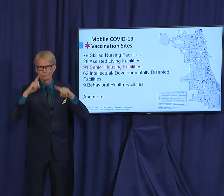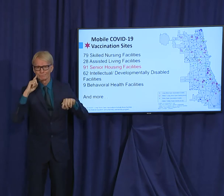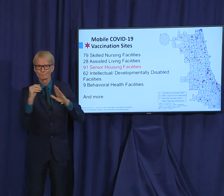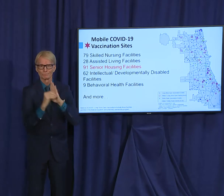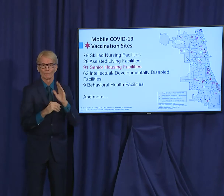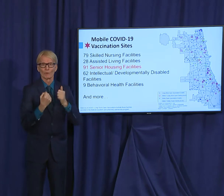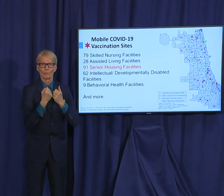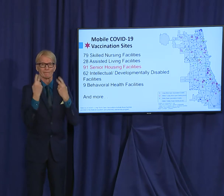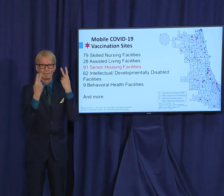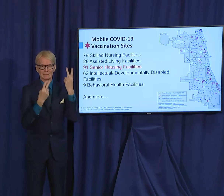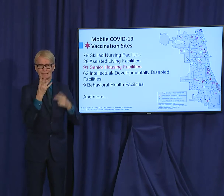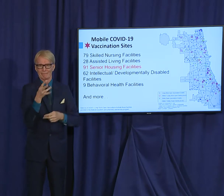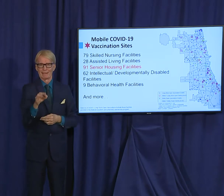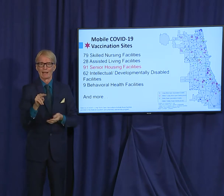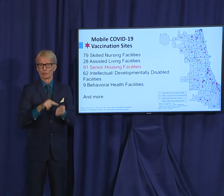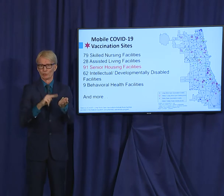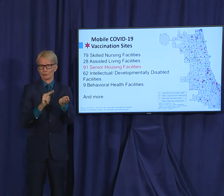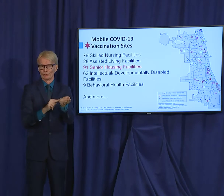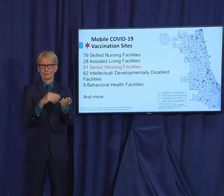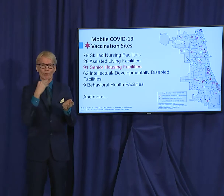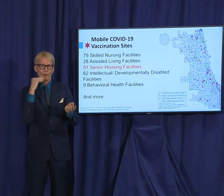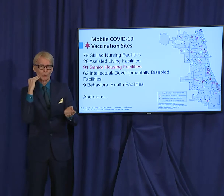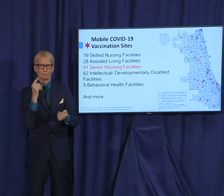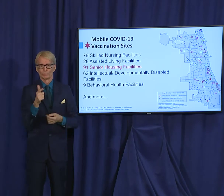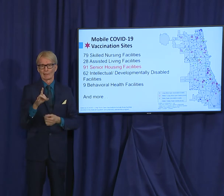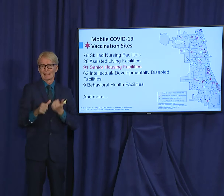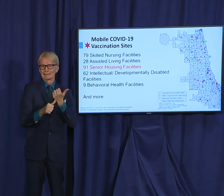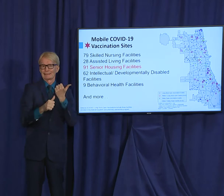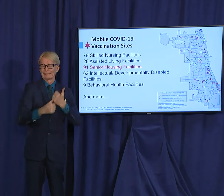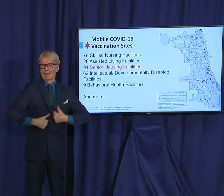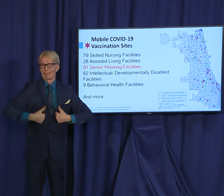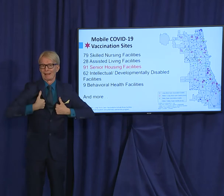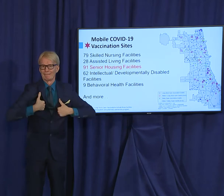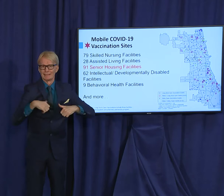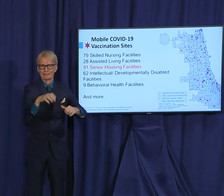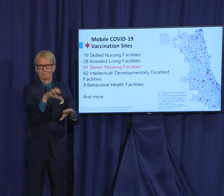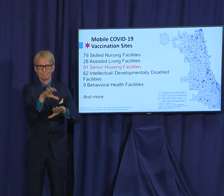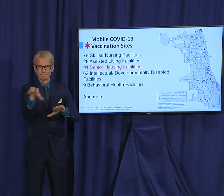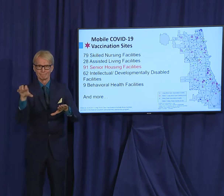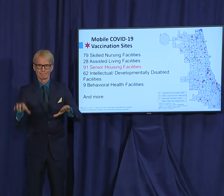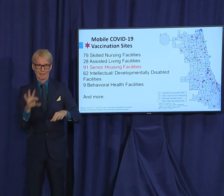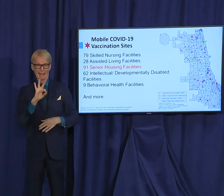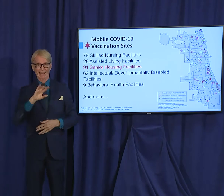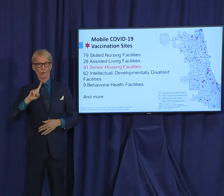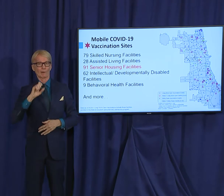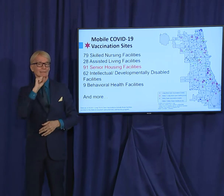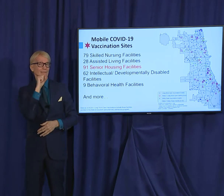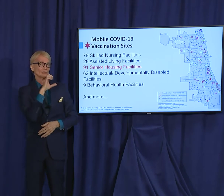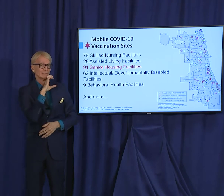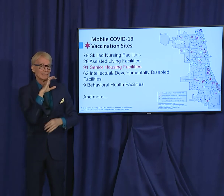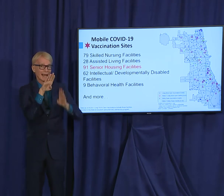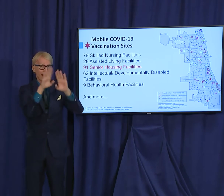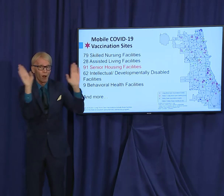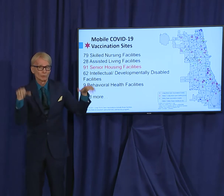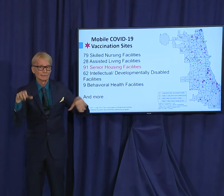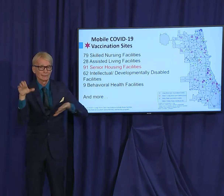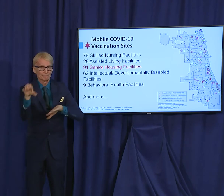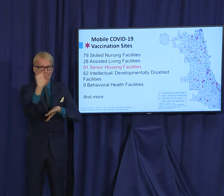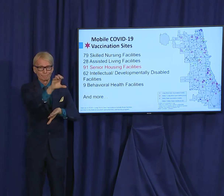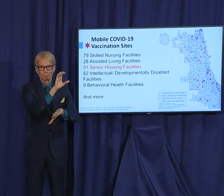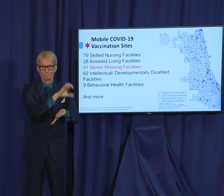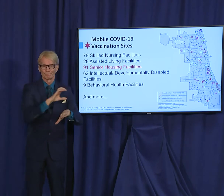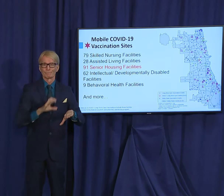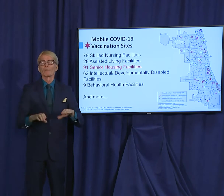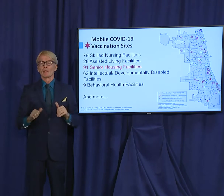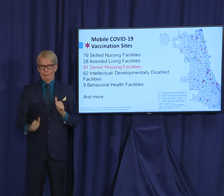nursing facilities, 28 assisted living facilities, 91 senior housing facilities, some of those in the federal program, most not, and we have